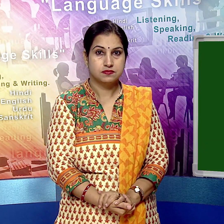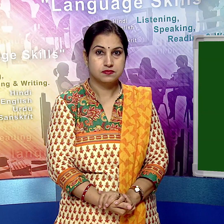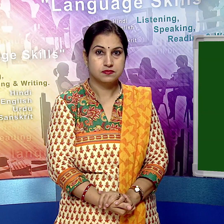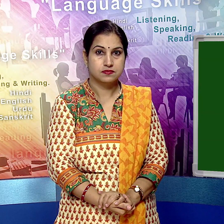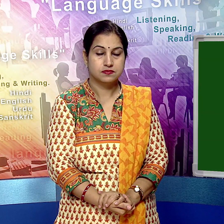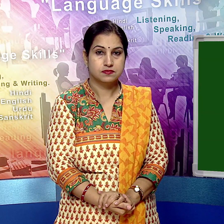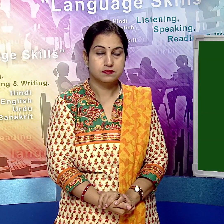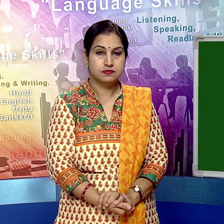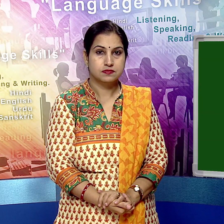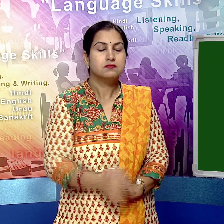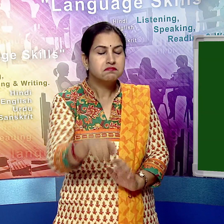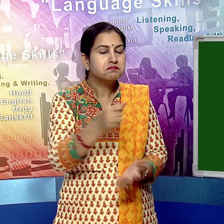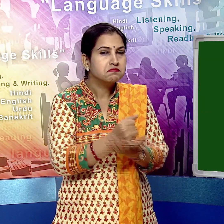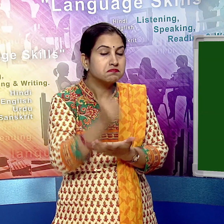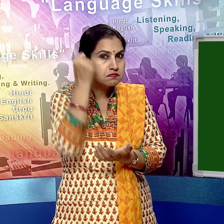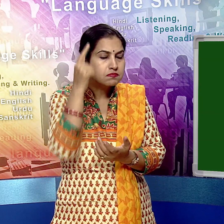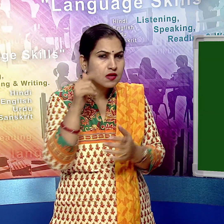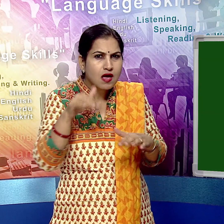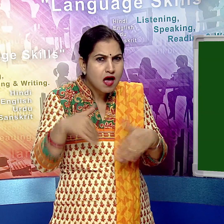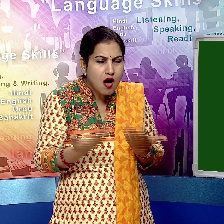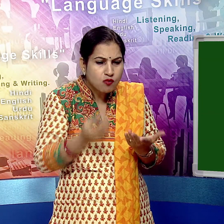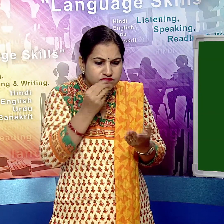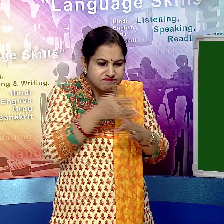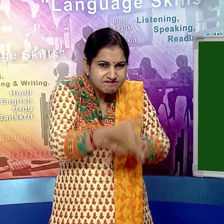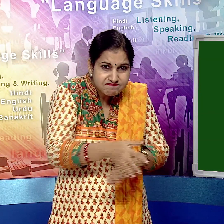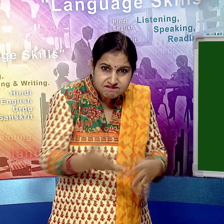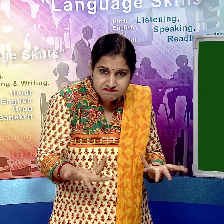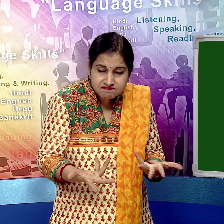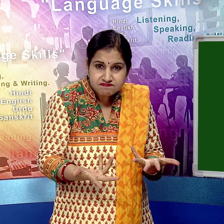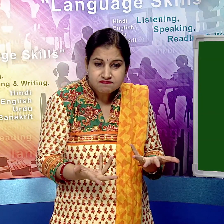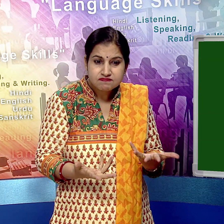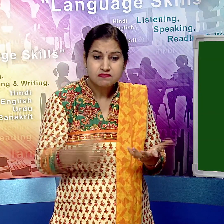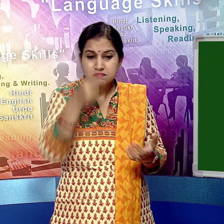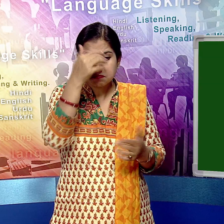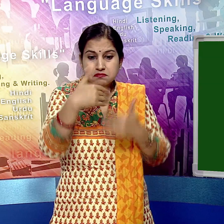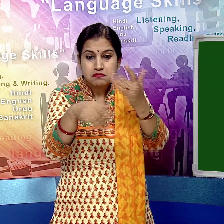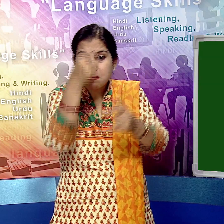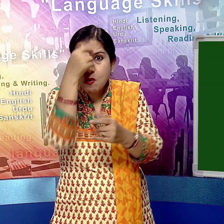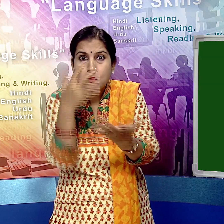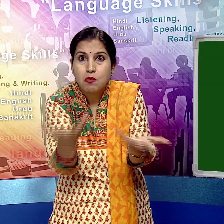Now let's understand the causes and hazards.